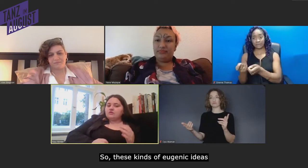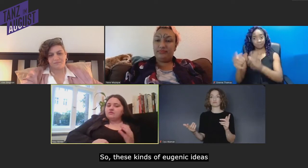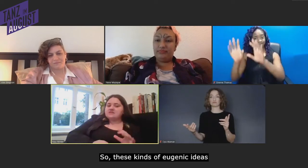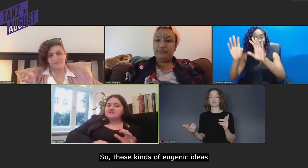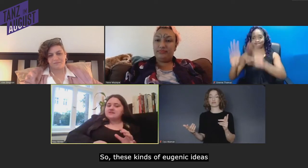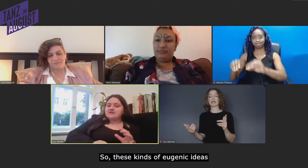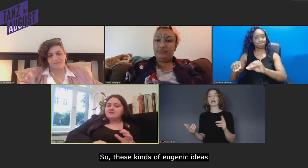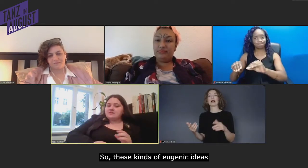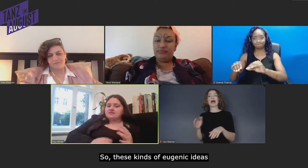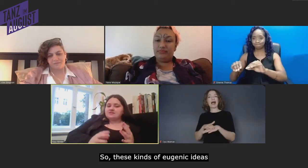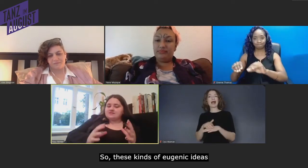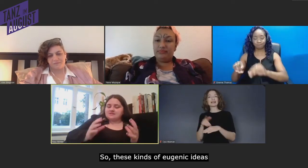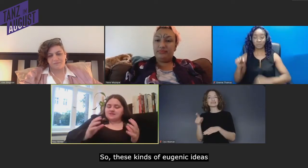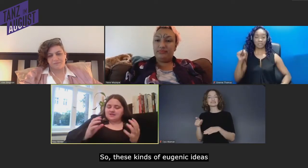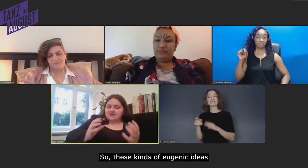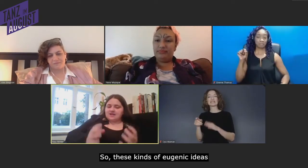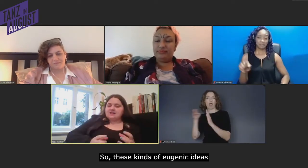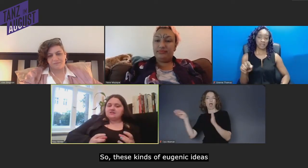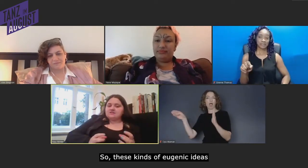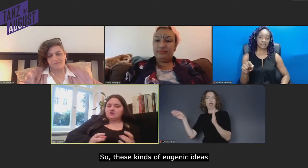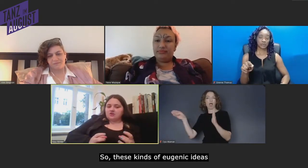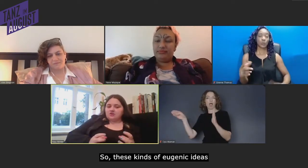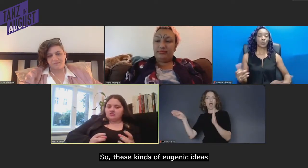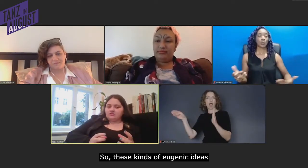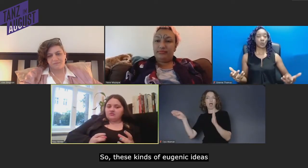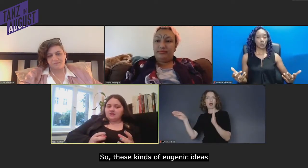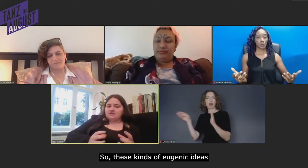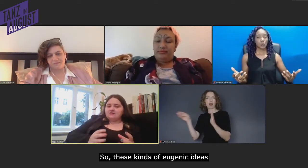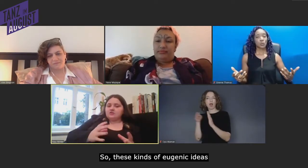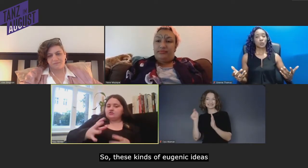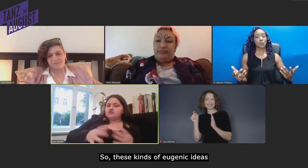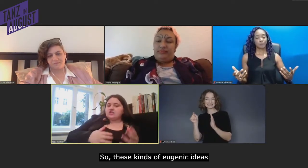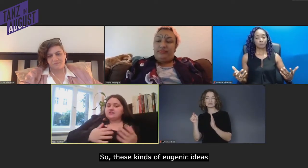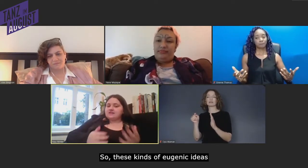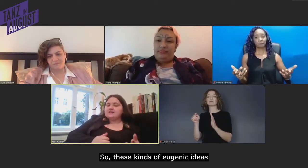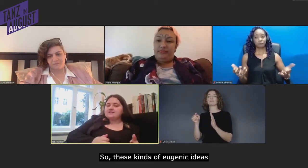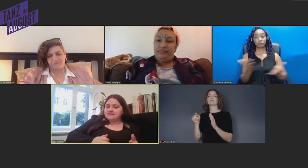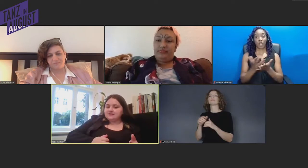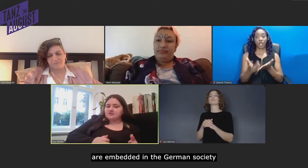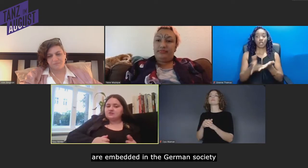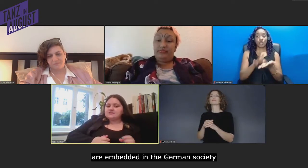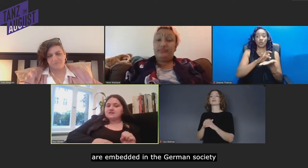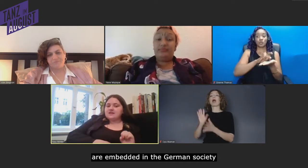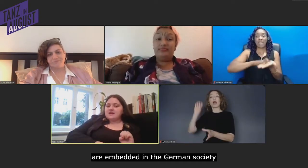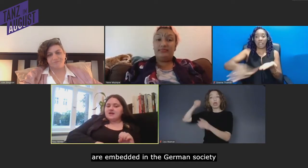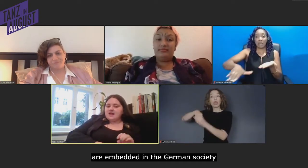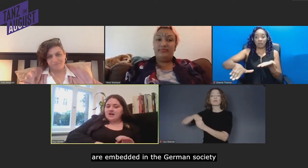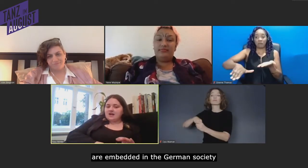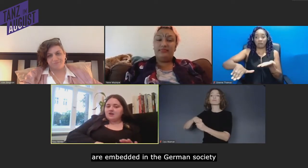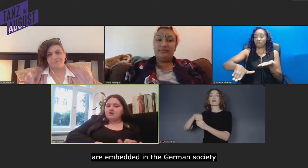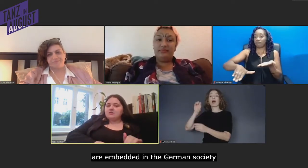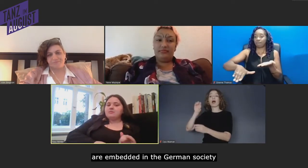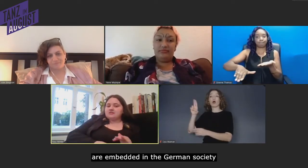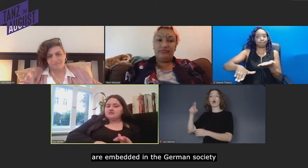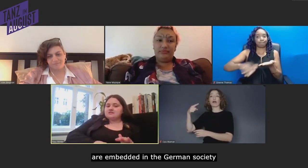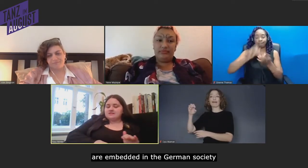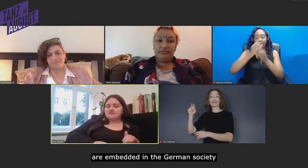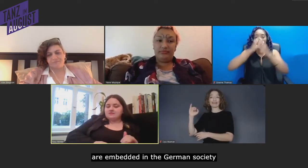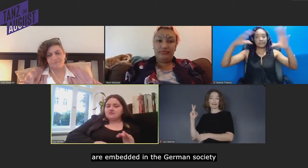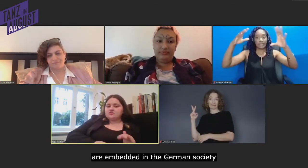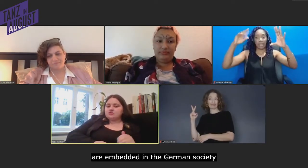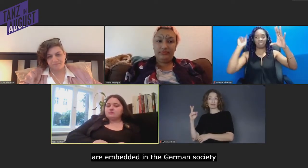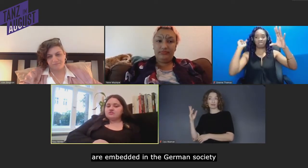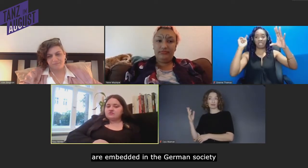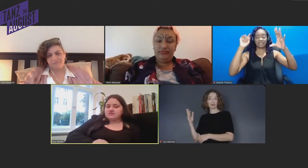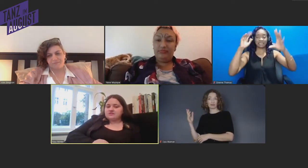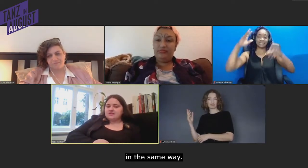So these kind of eugenic ideas are embedded in